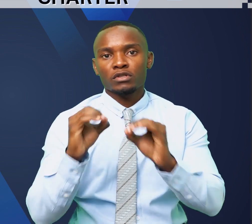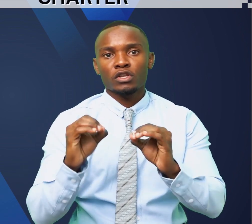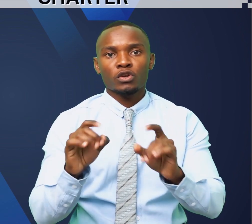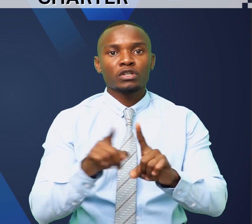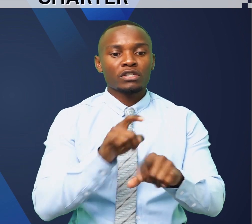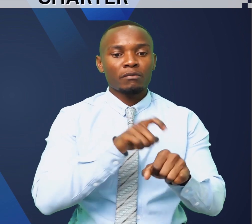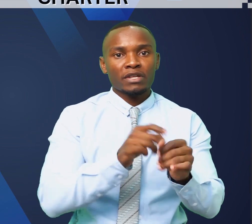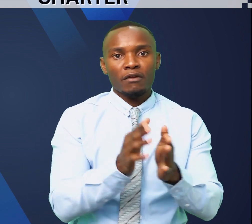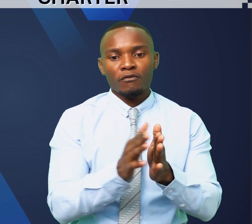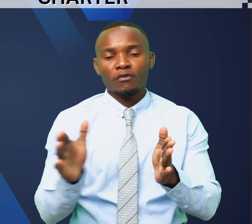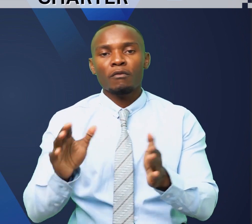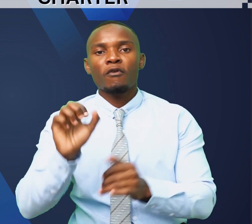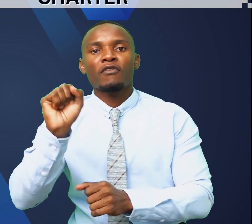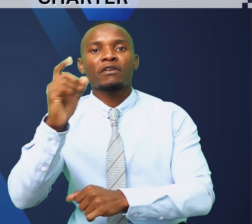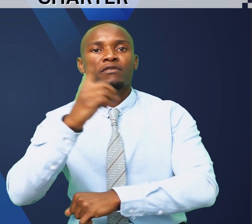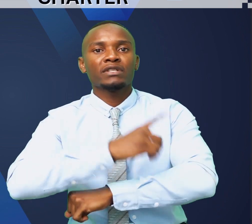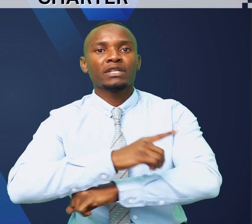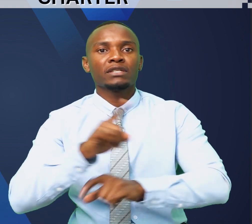User charges: nil.